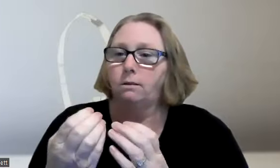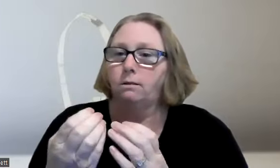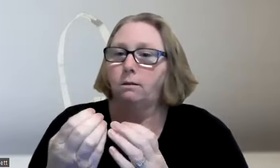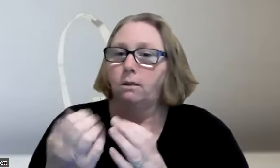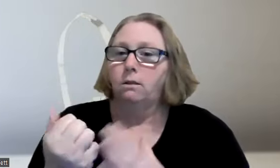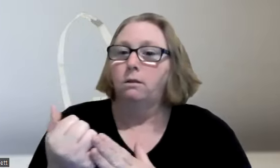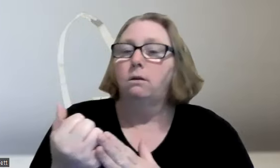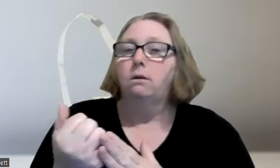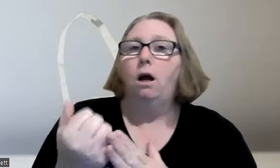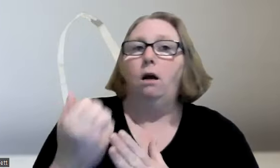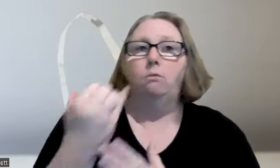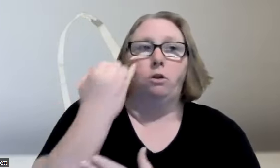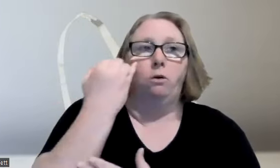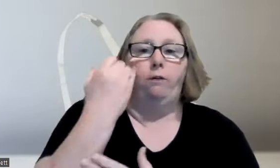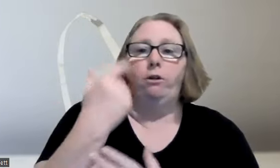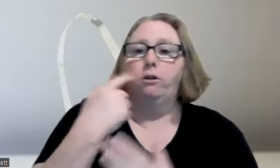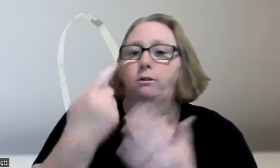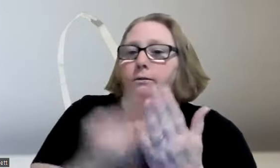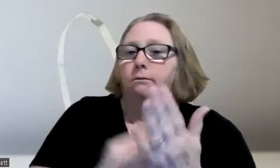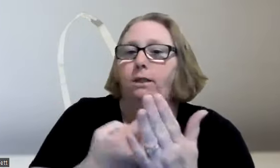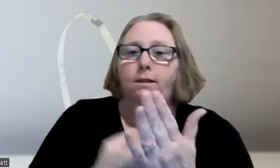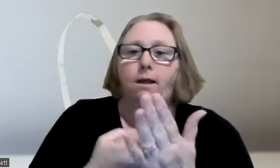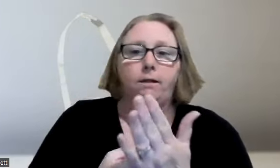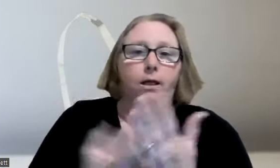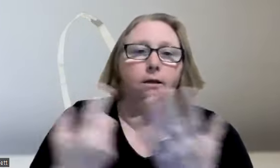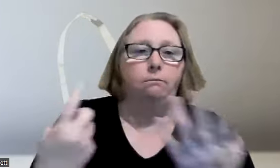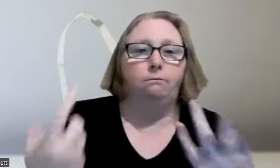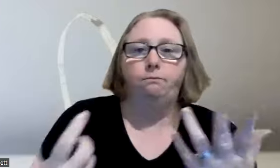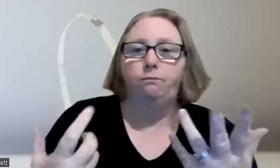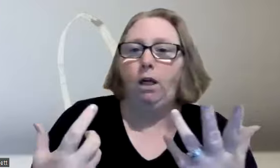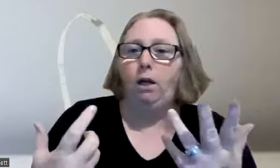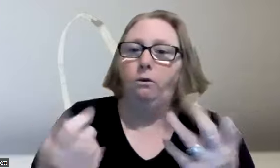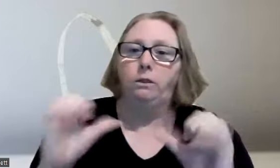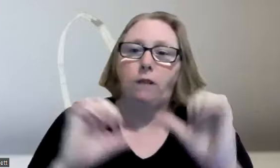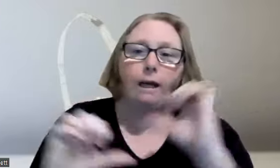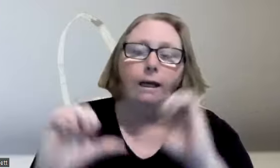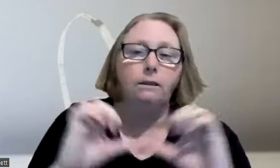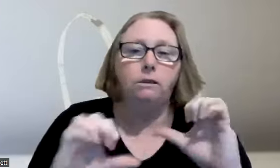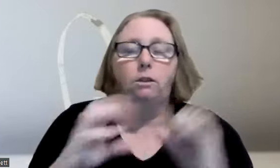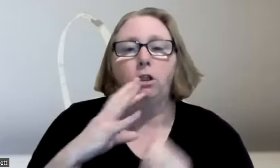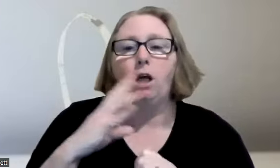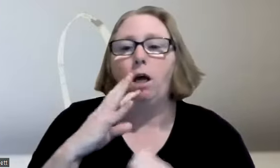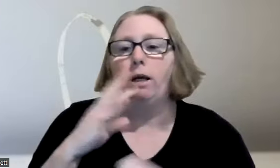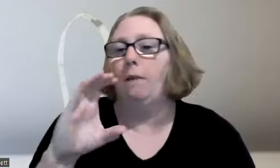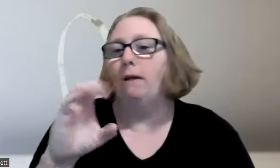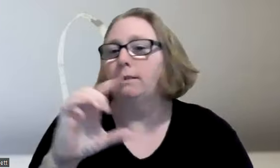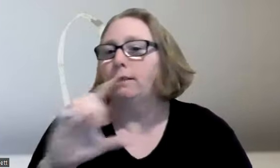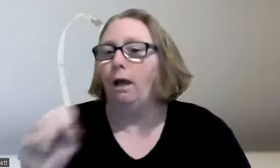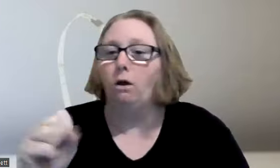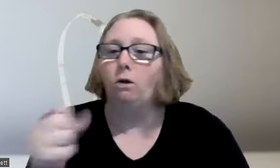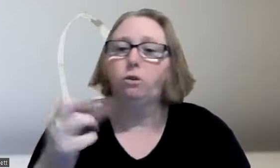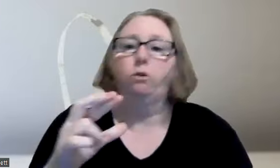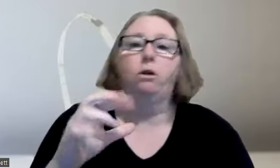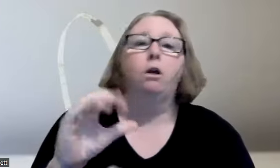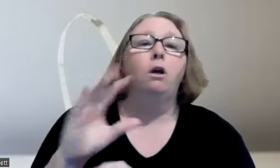class. So if you're discussing, science, and you're talking about cells, or